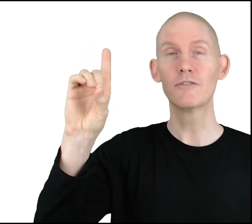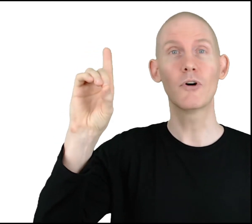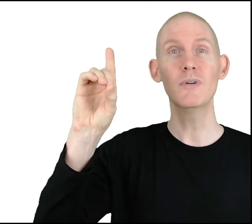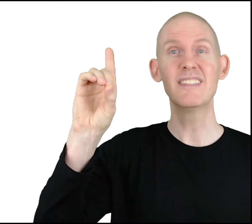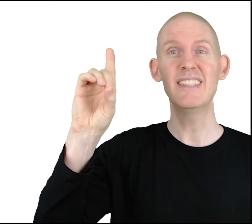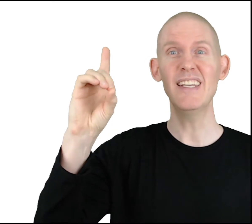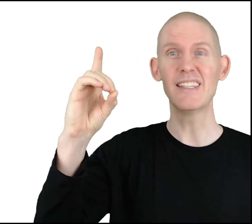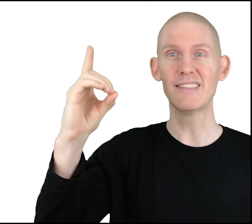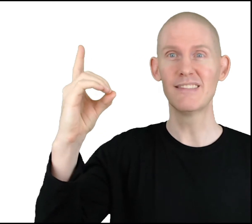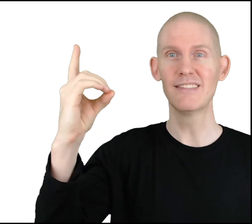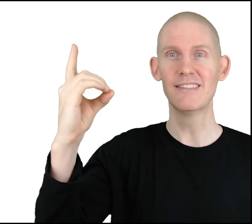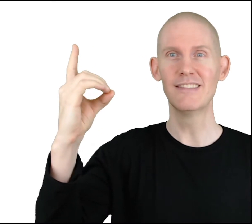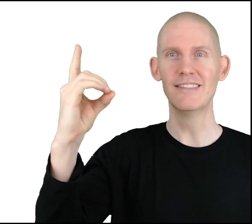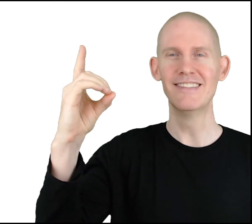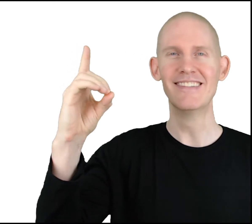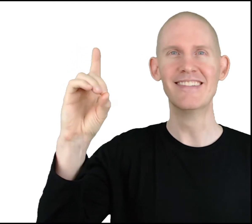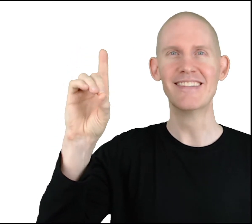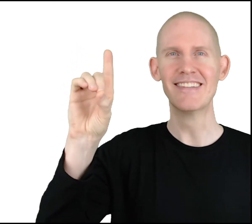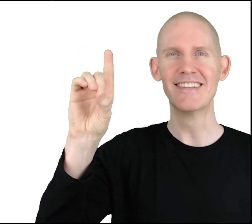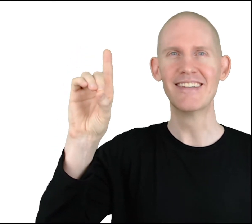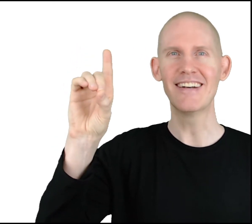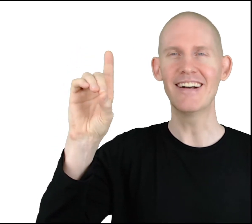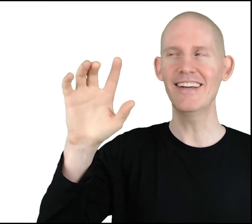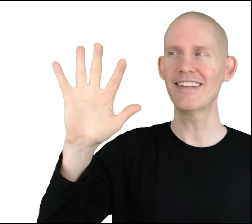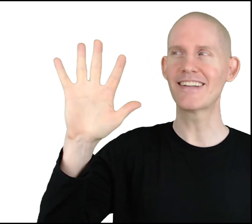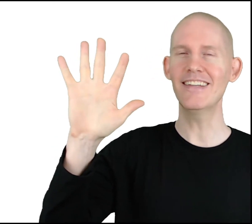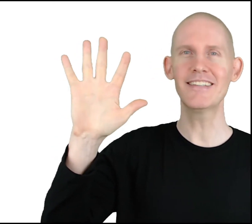So D. All right, like this.